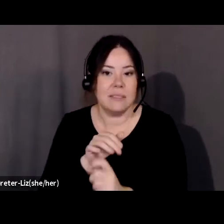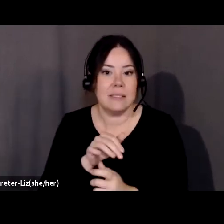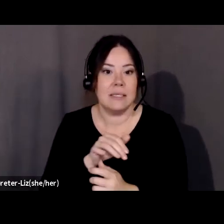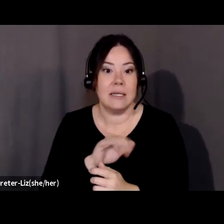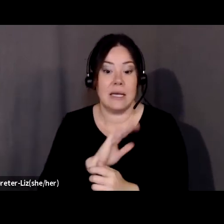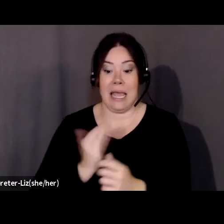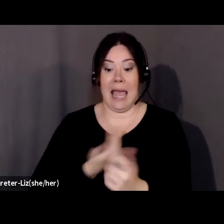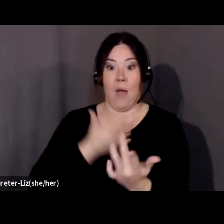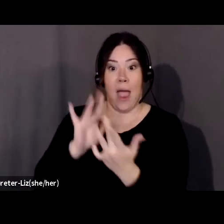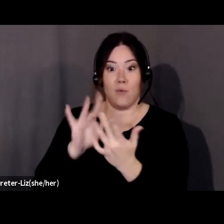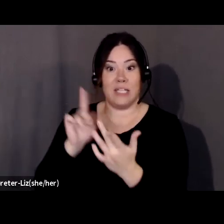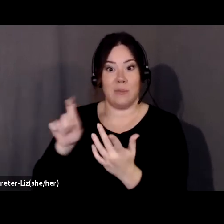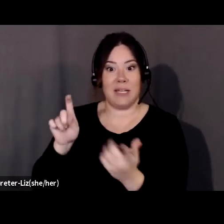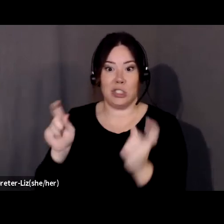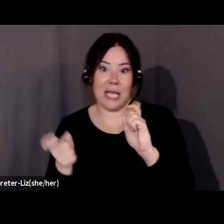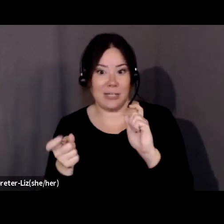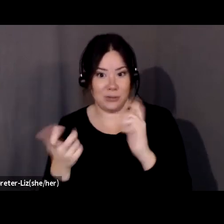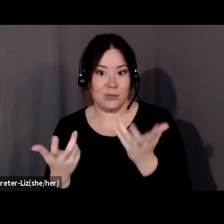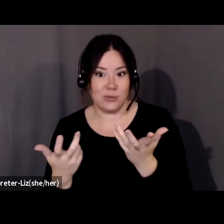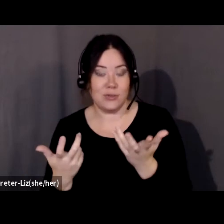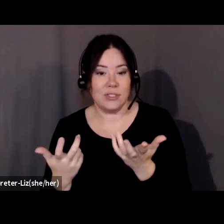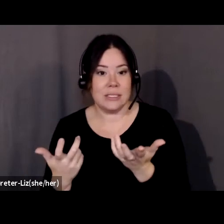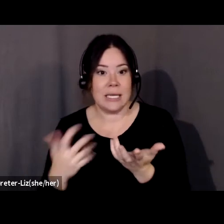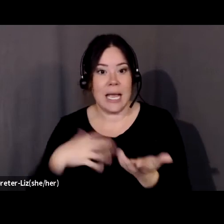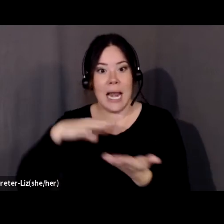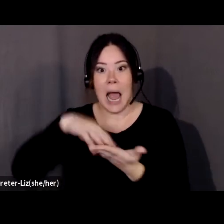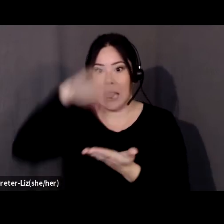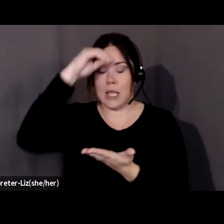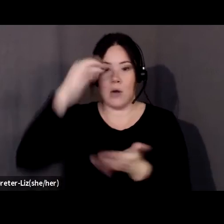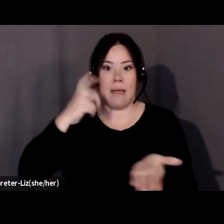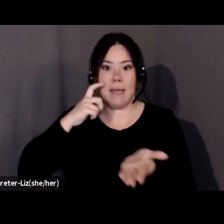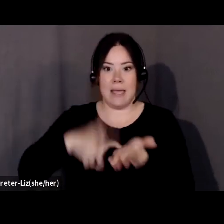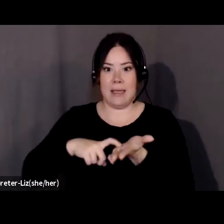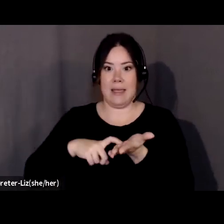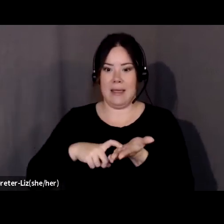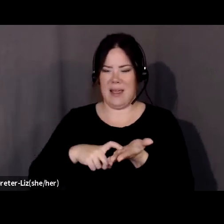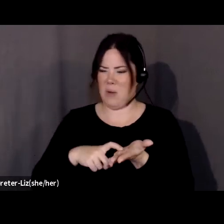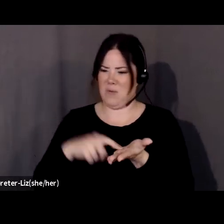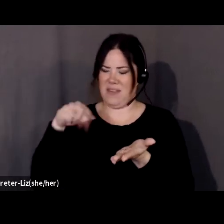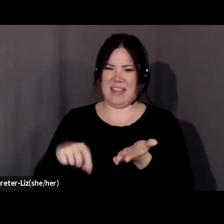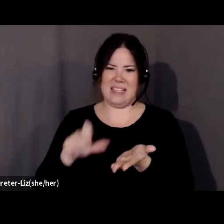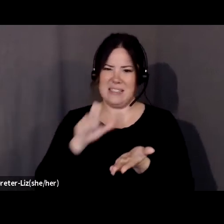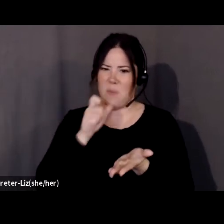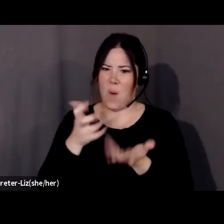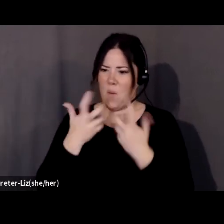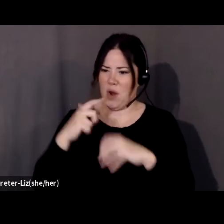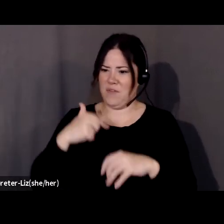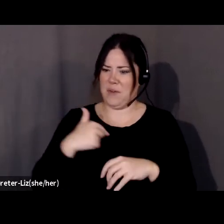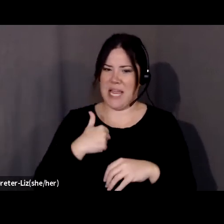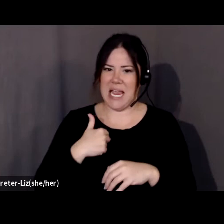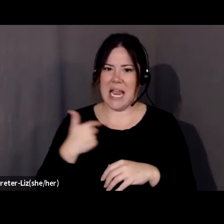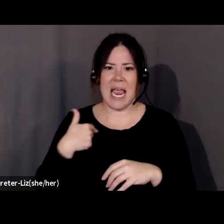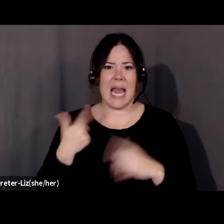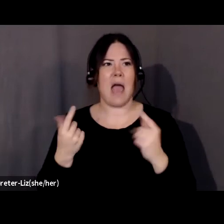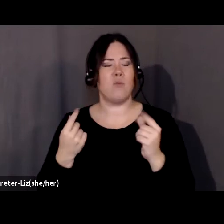to change. And sometimes I would find myself doing something and I would think, well, this is not something that's going to work for us. And then I would sit there for a while